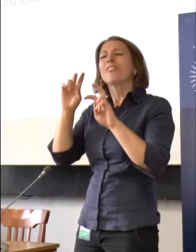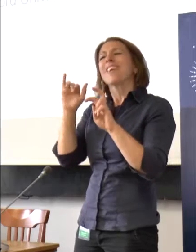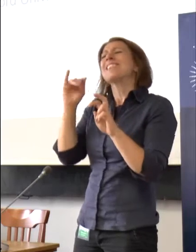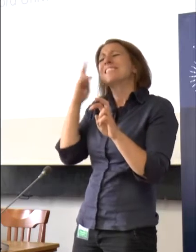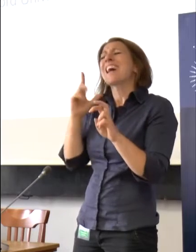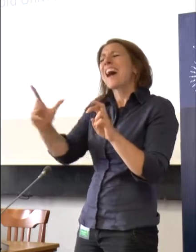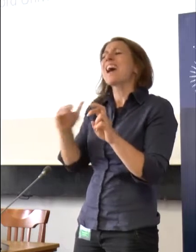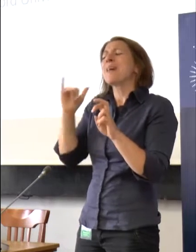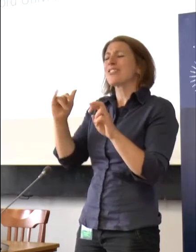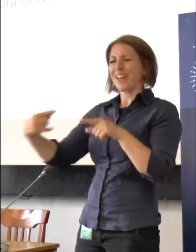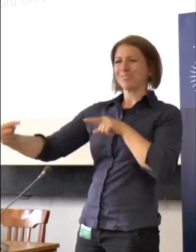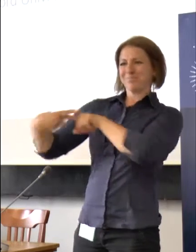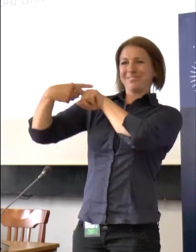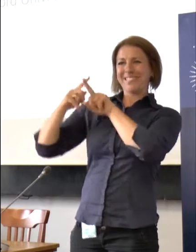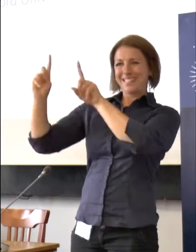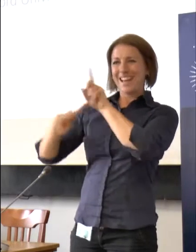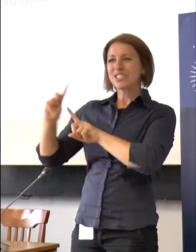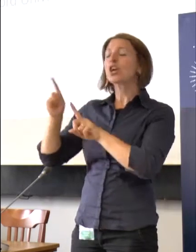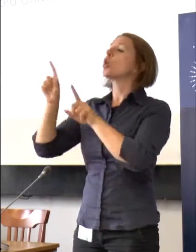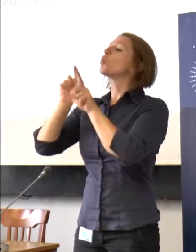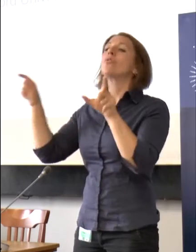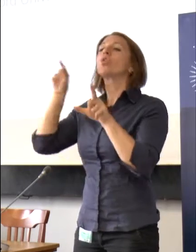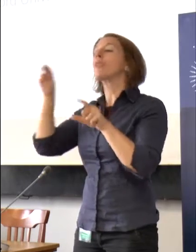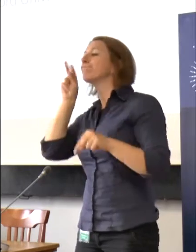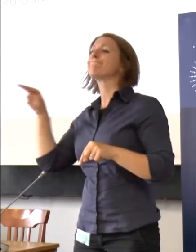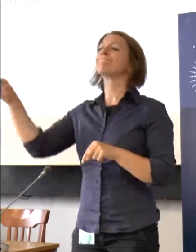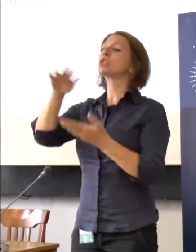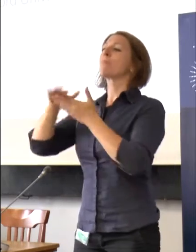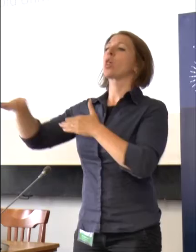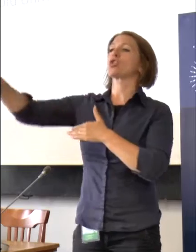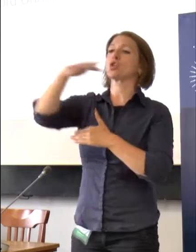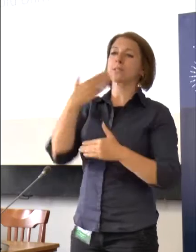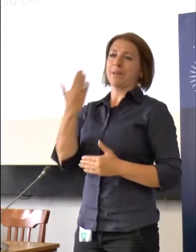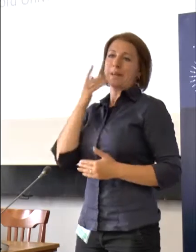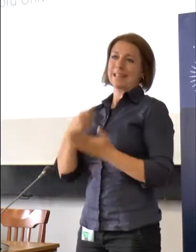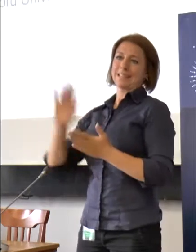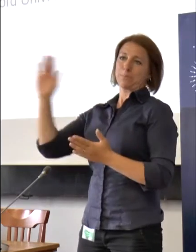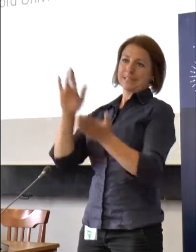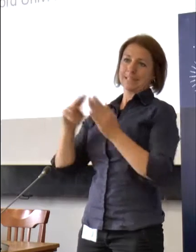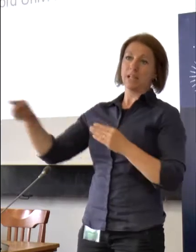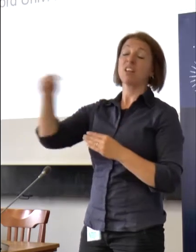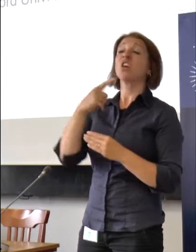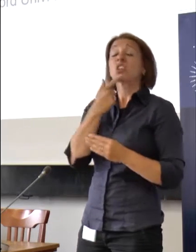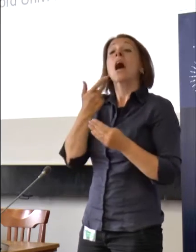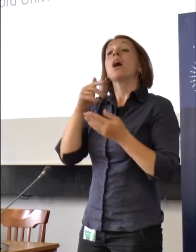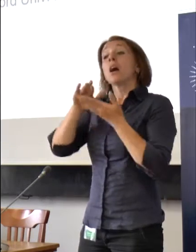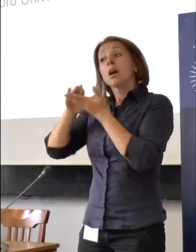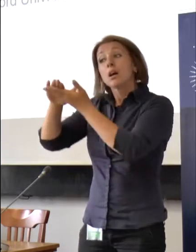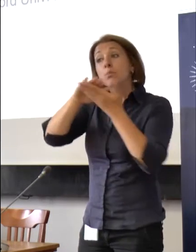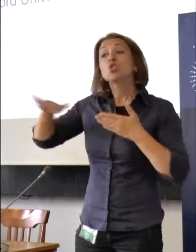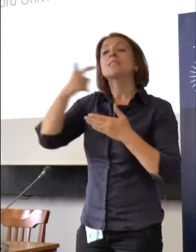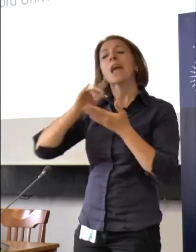well-functioning of a society. And it functions smoothly if there is no obstacle for communication. But they